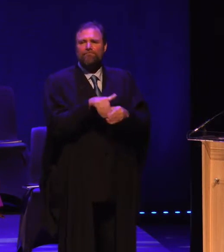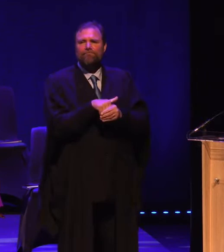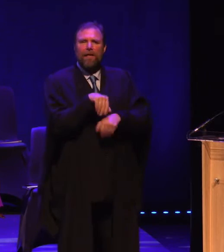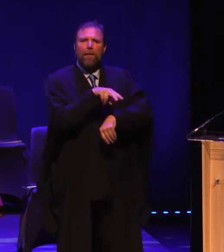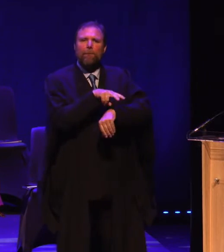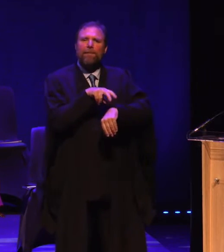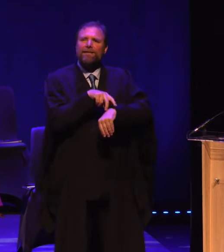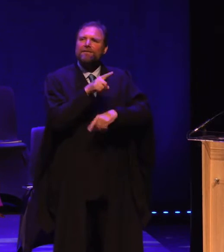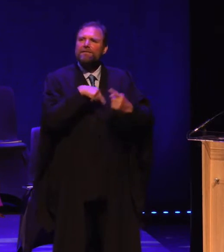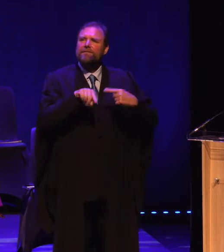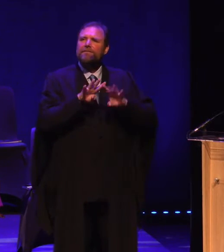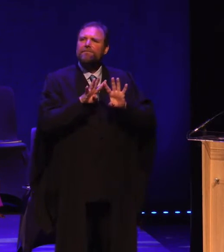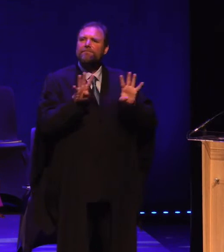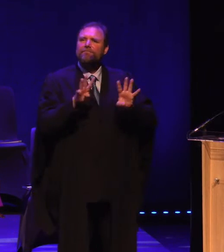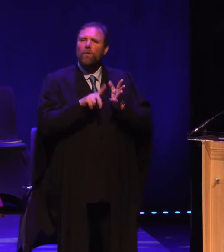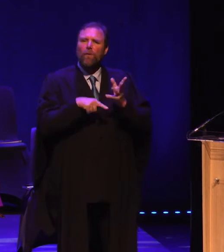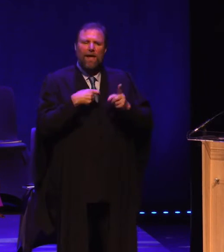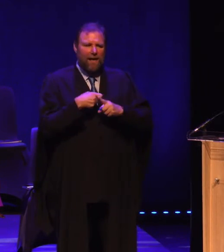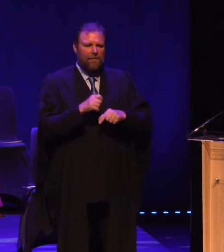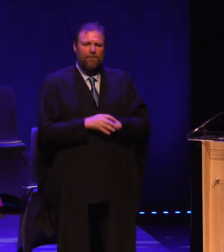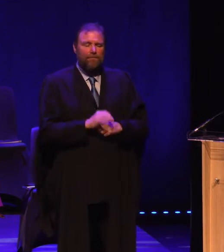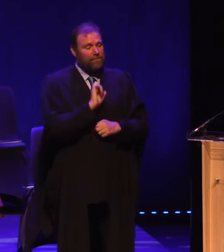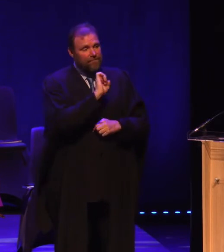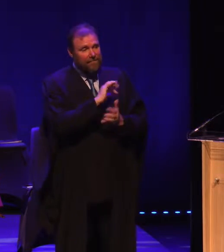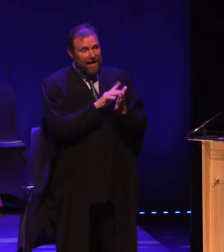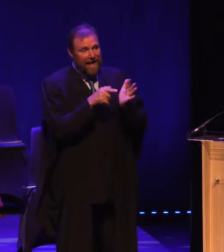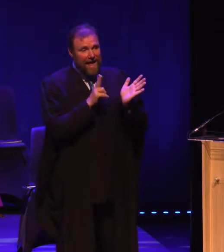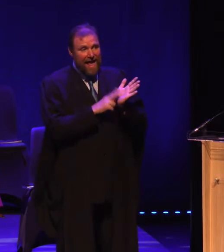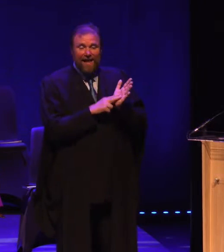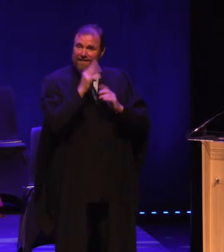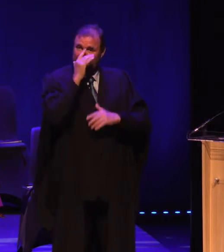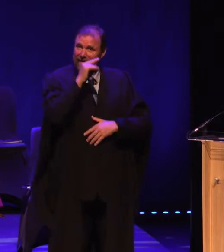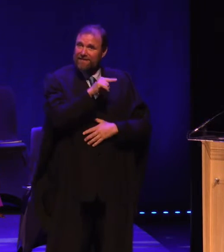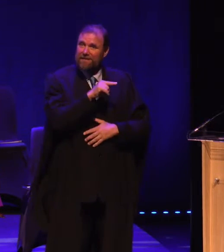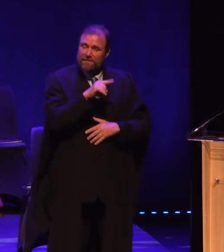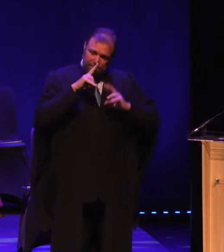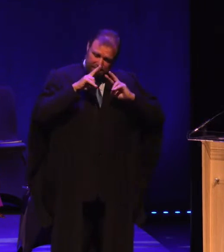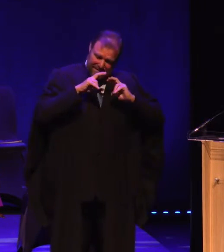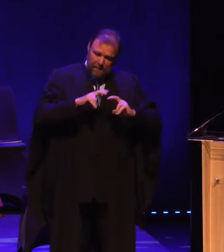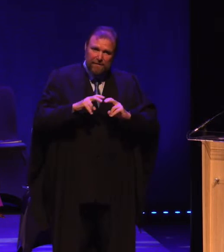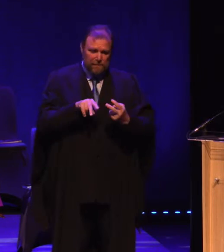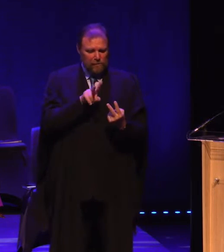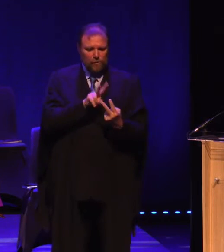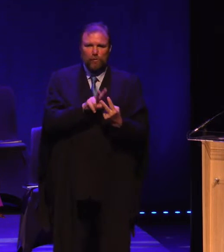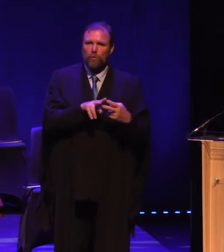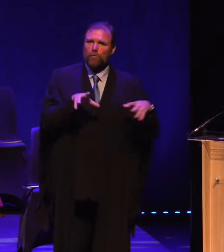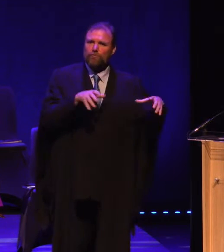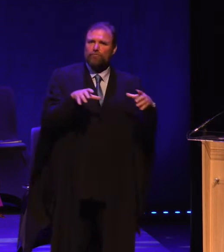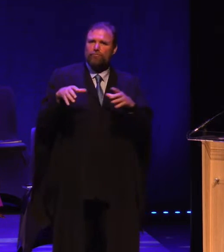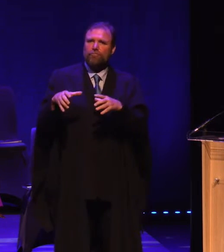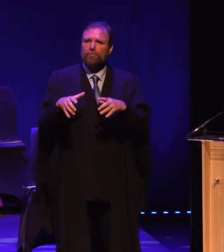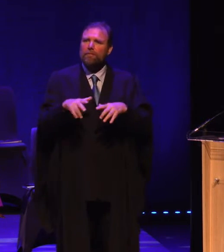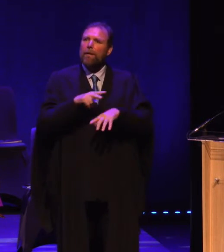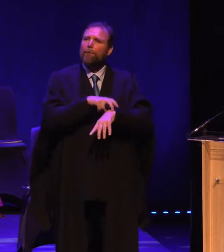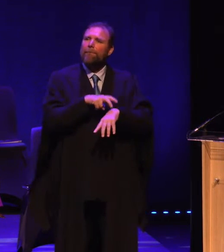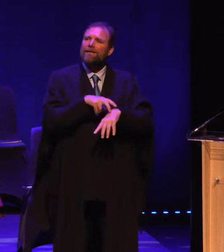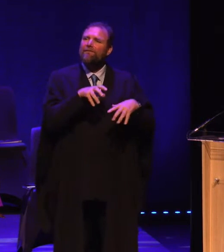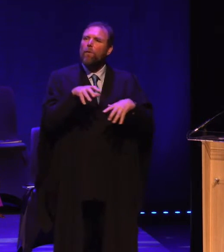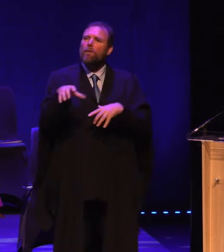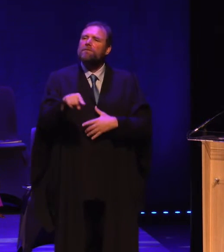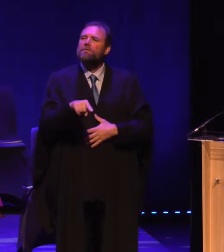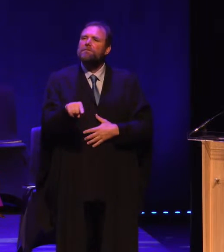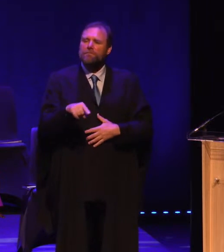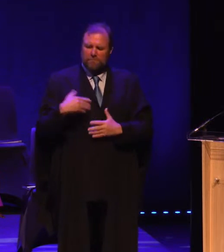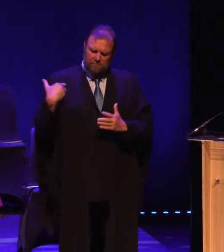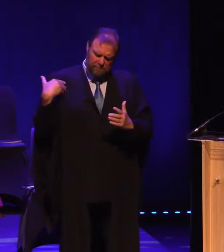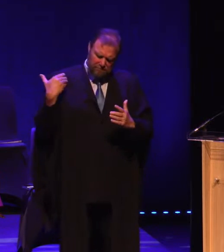in the UK. Helen's thesis tried to examine this. She worked with two British police forces over a concerted period of